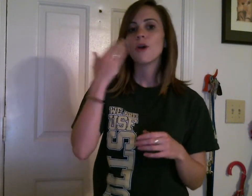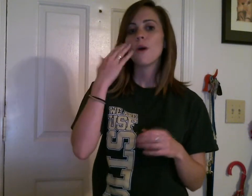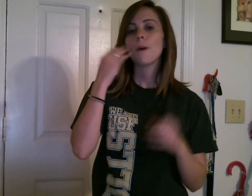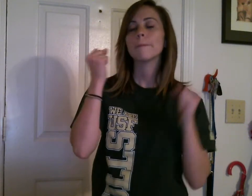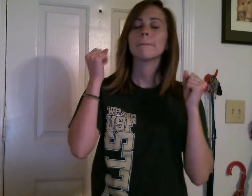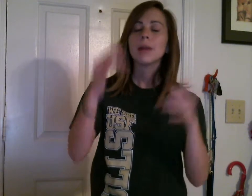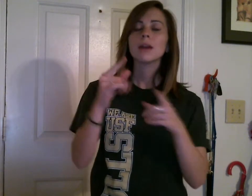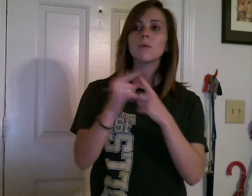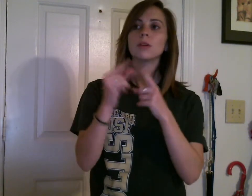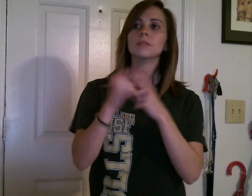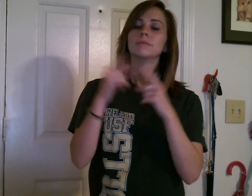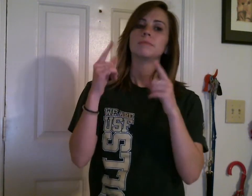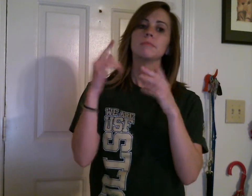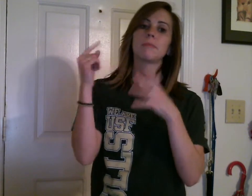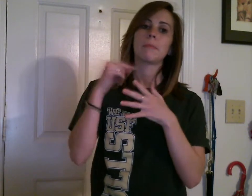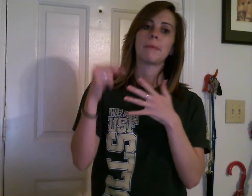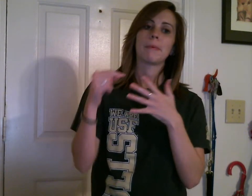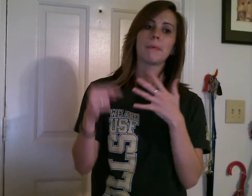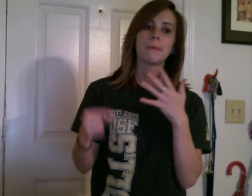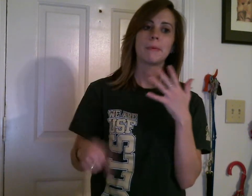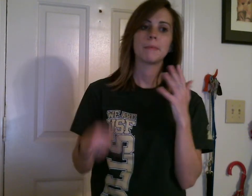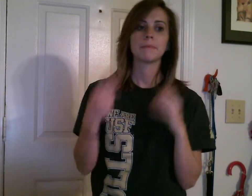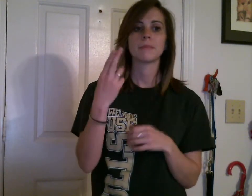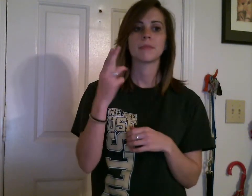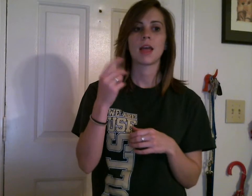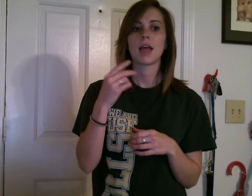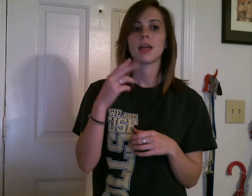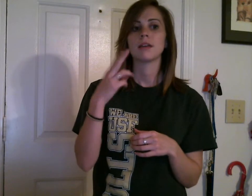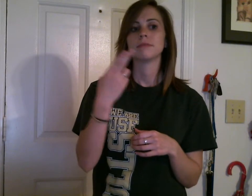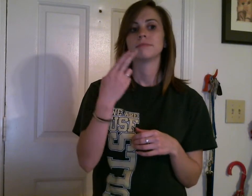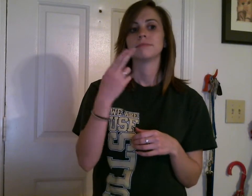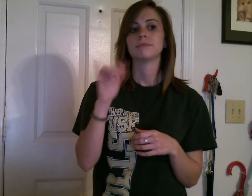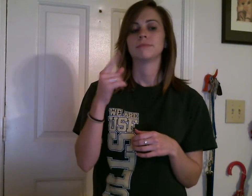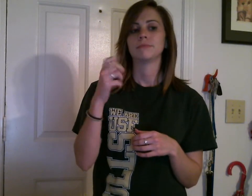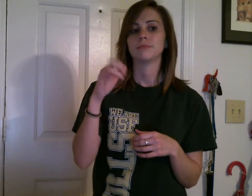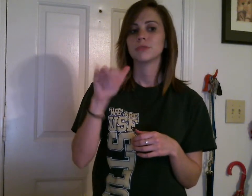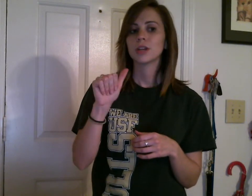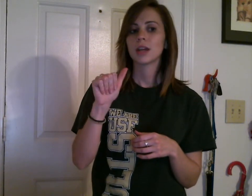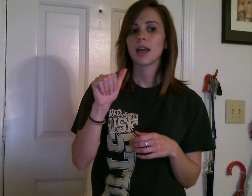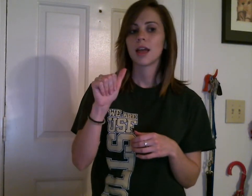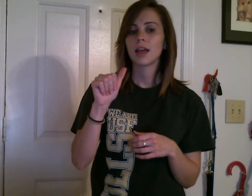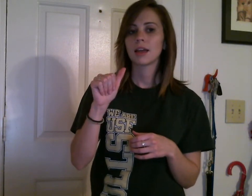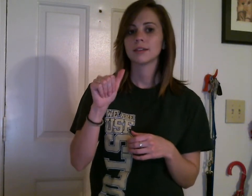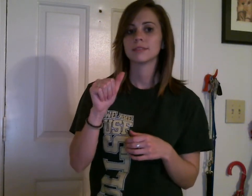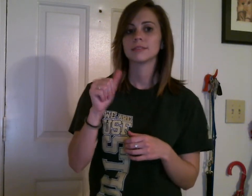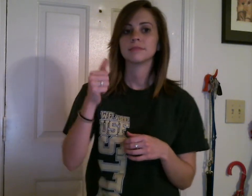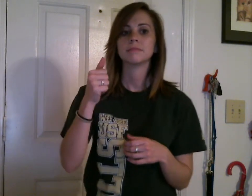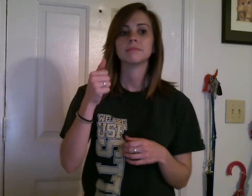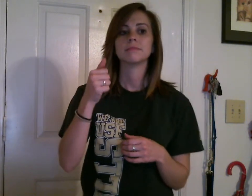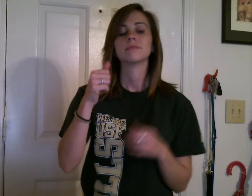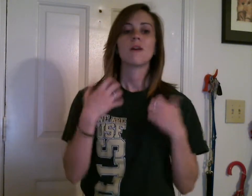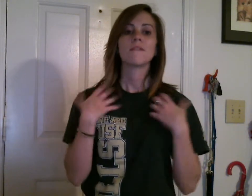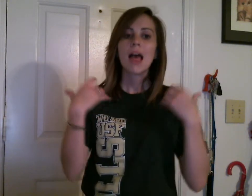Hygeia was a Greek goddess of health. From her we get hygiene, hygienic. Venus was the Greek goddess of beauty.